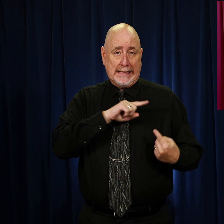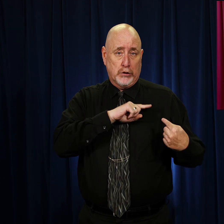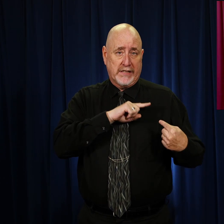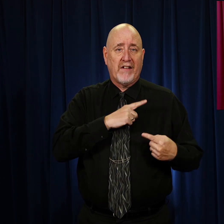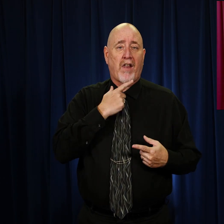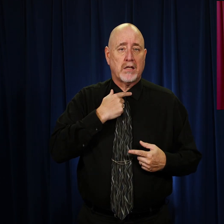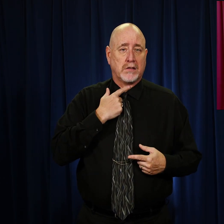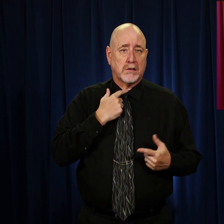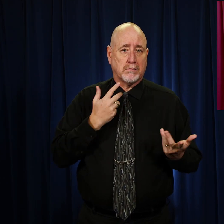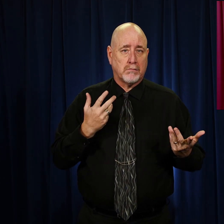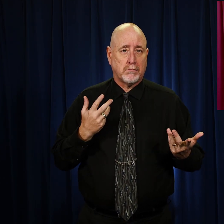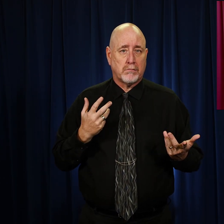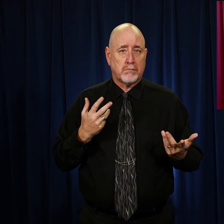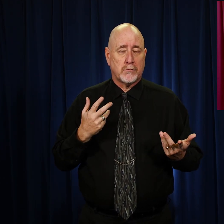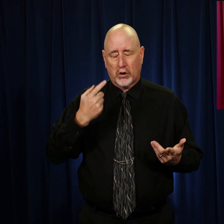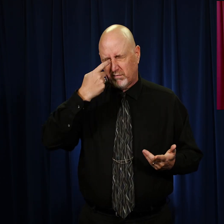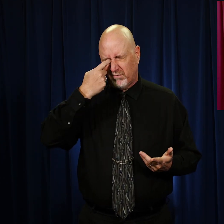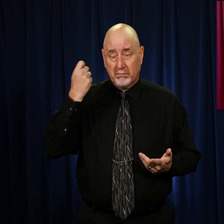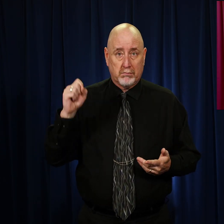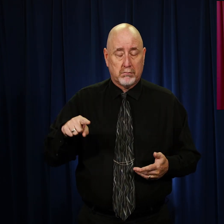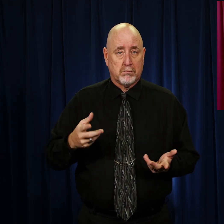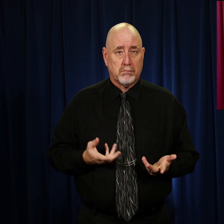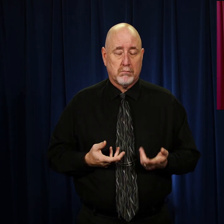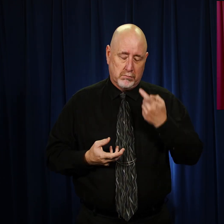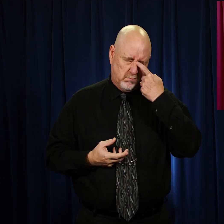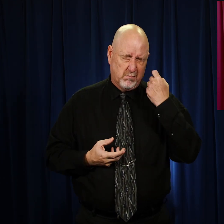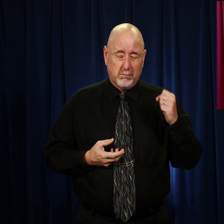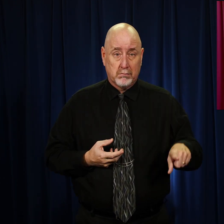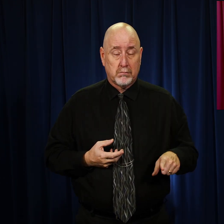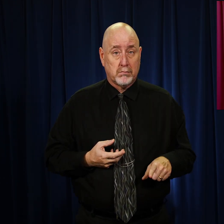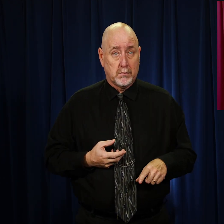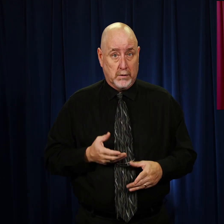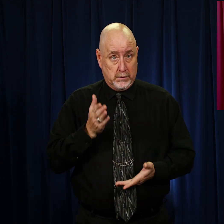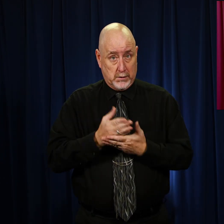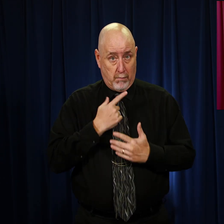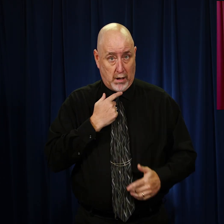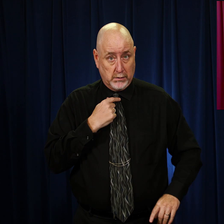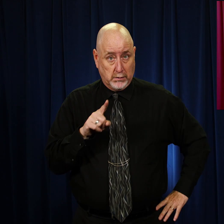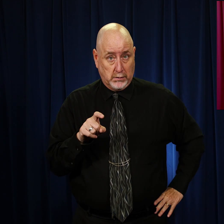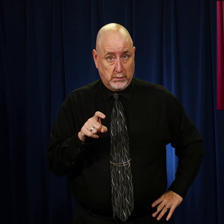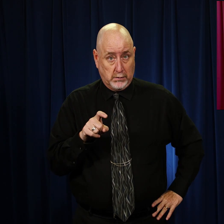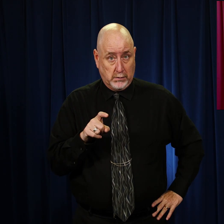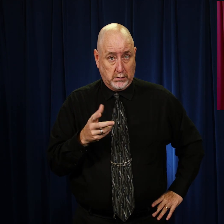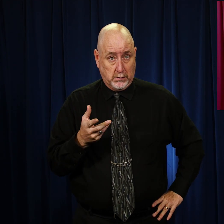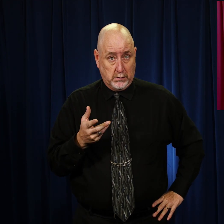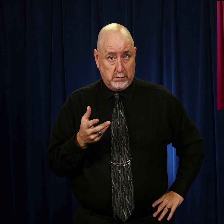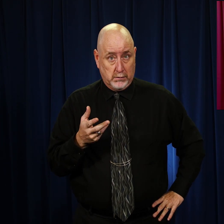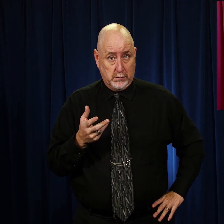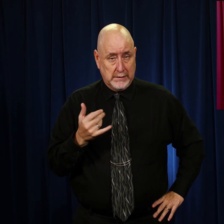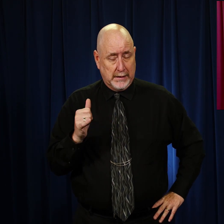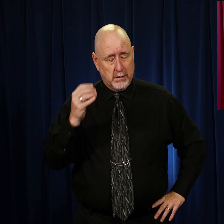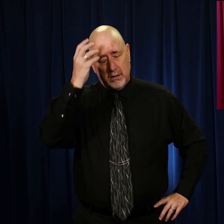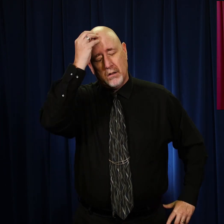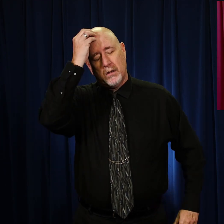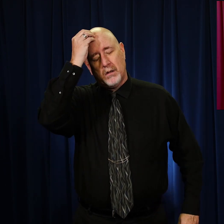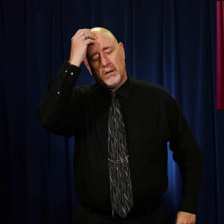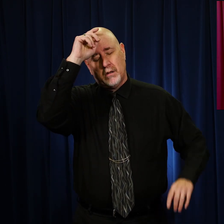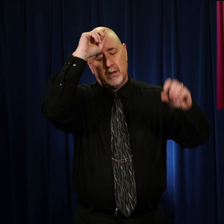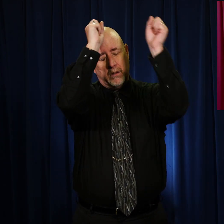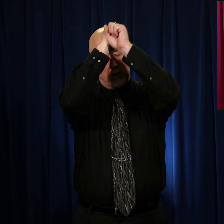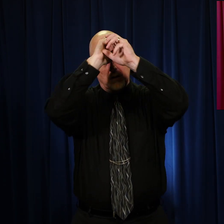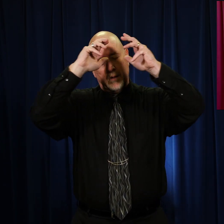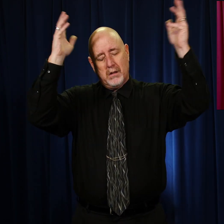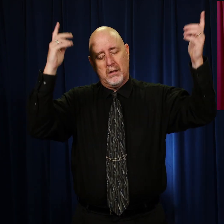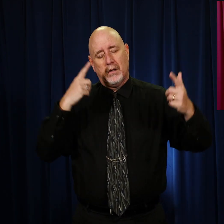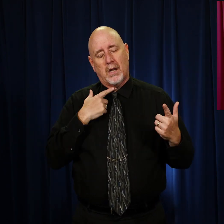guilty of lusting, and so they plucked out their eyes, would that keep them from lusting? Would they not still be able to conjure up